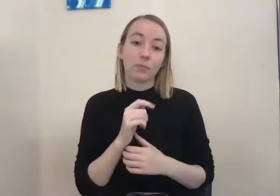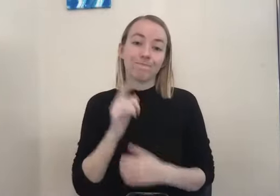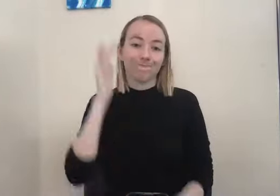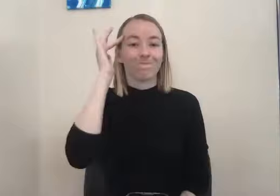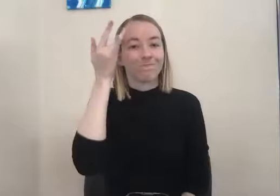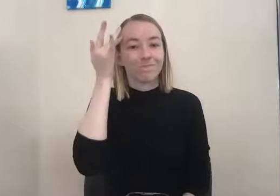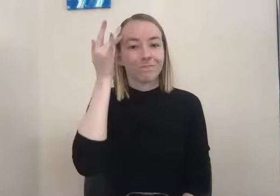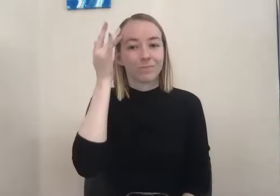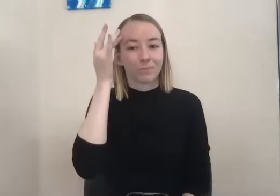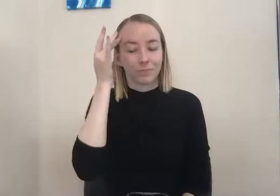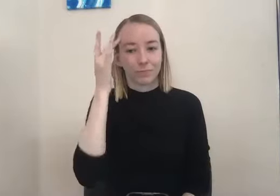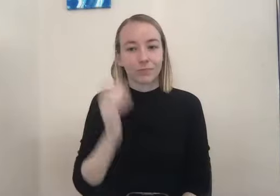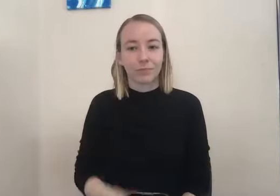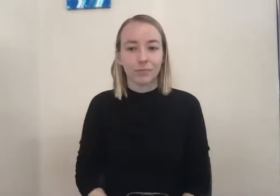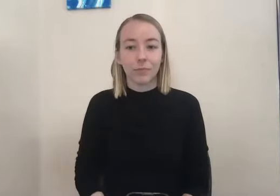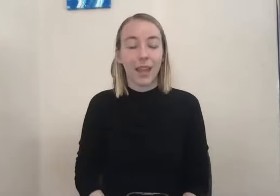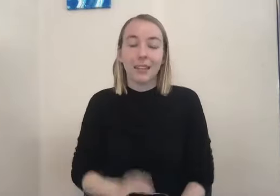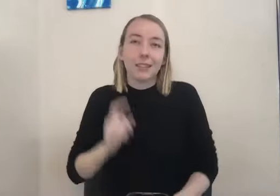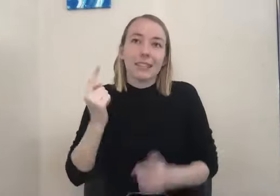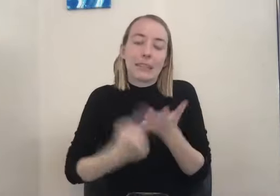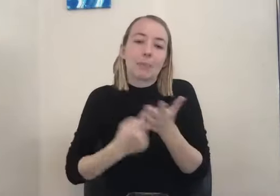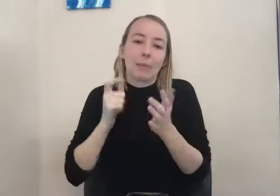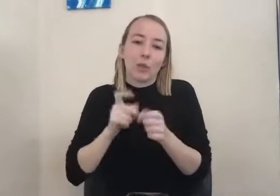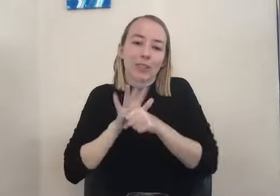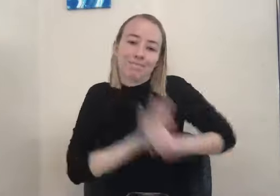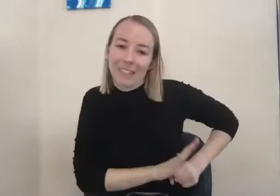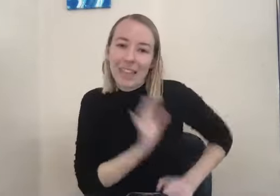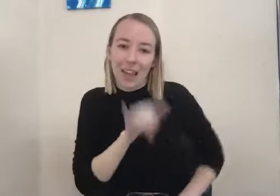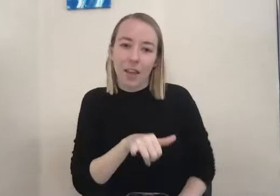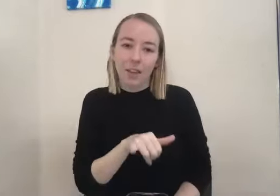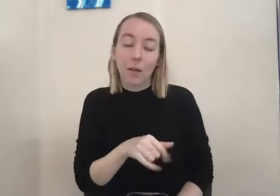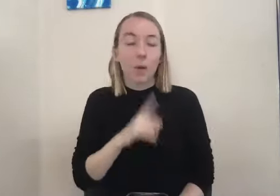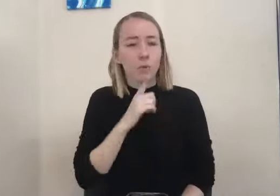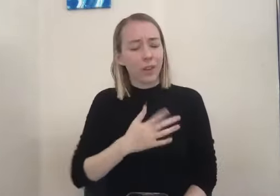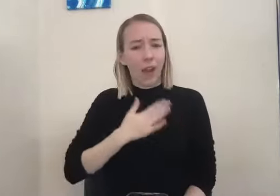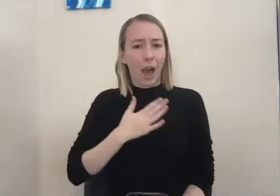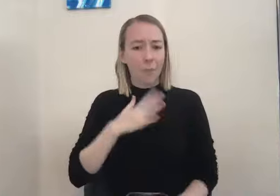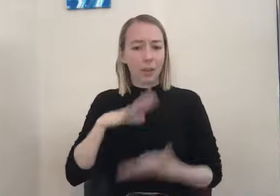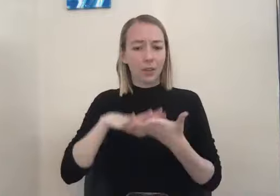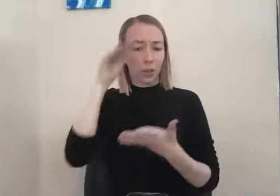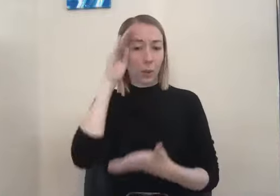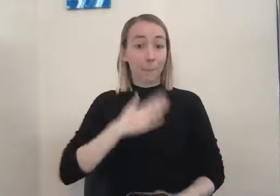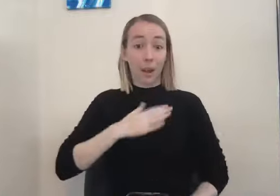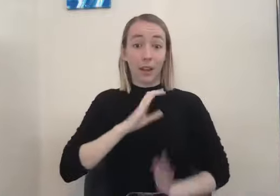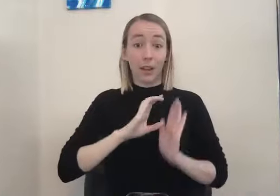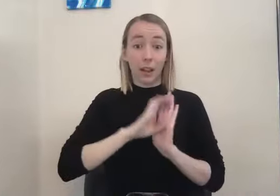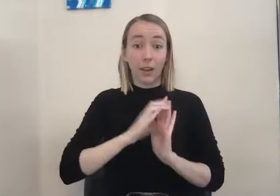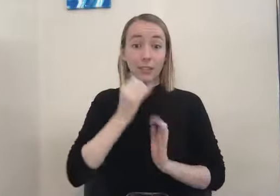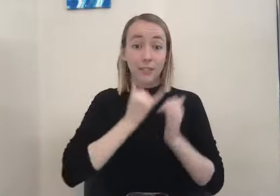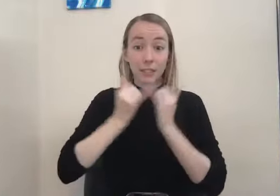second husband, I chose him because he was really handsome, he was really good looking, and he was absolutely everything that